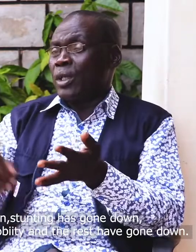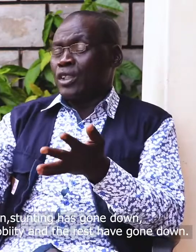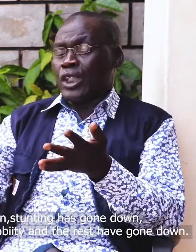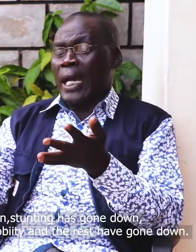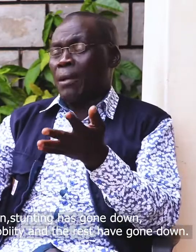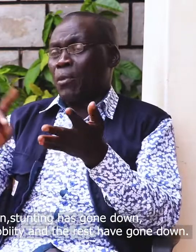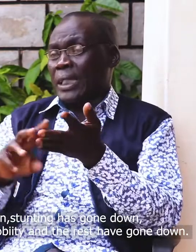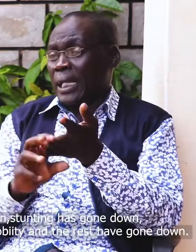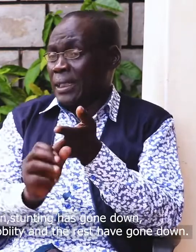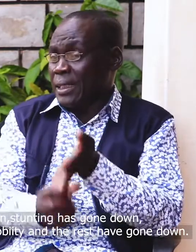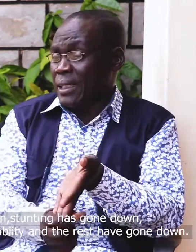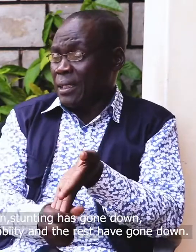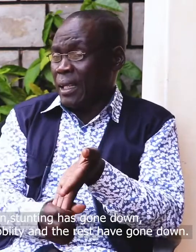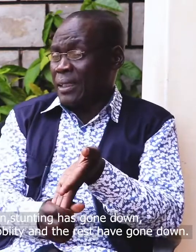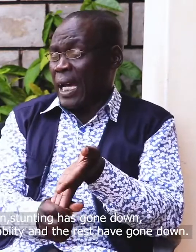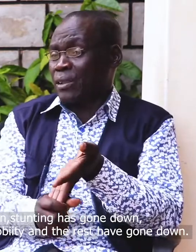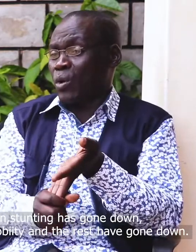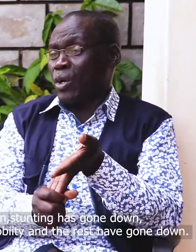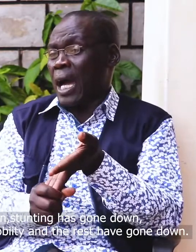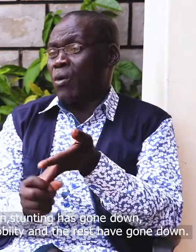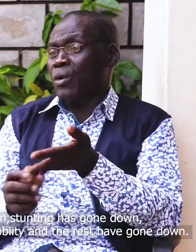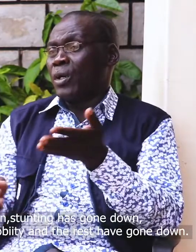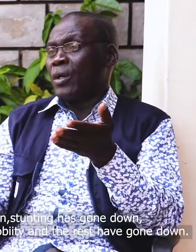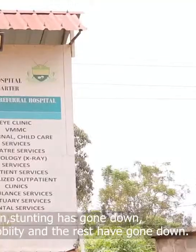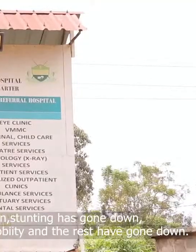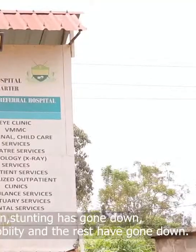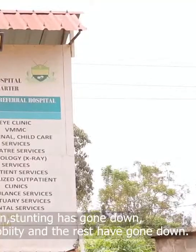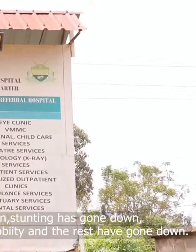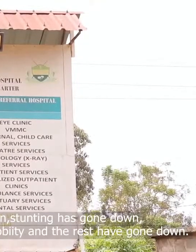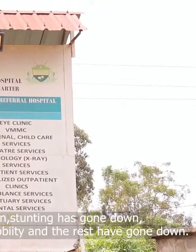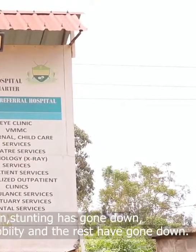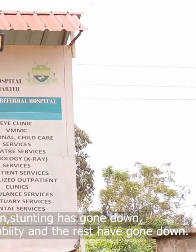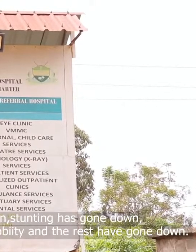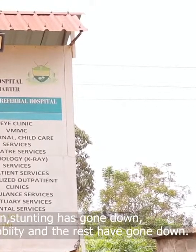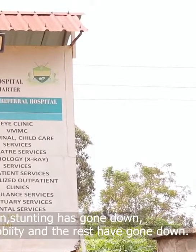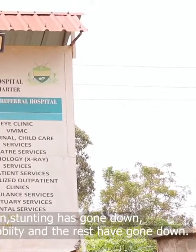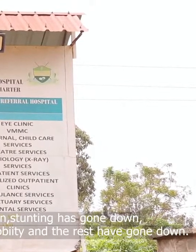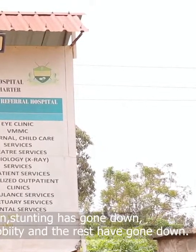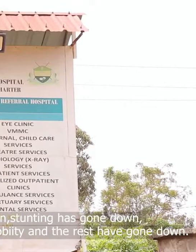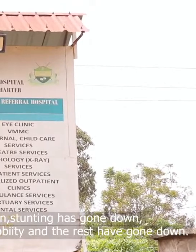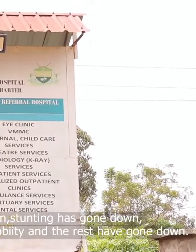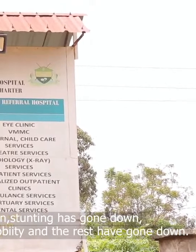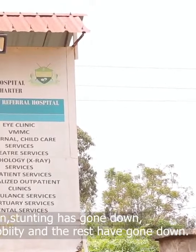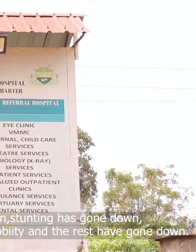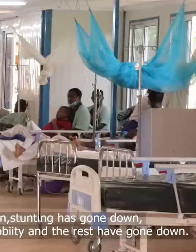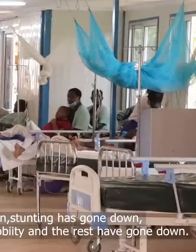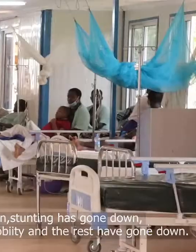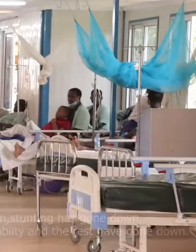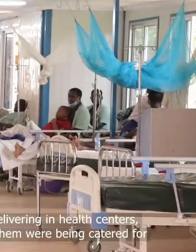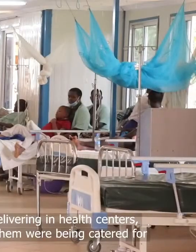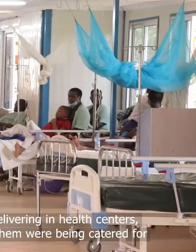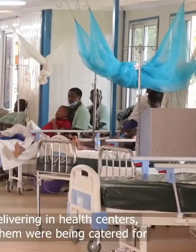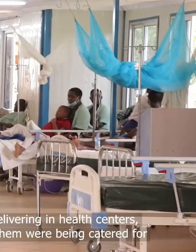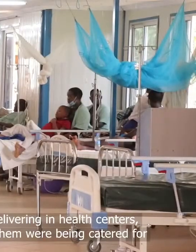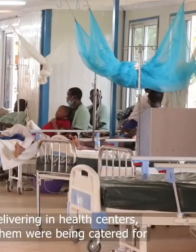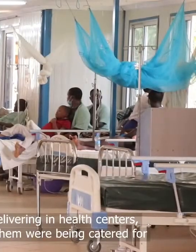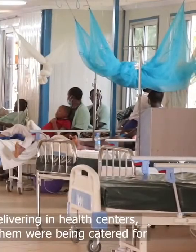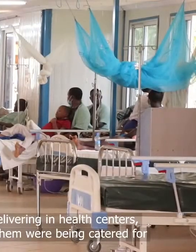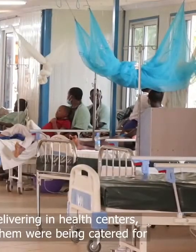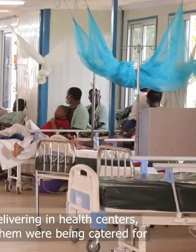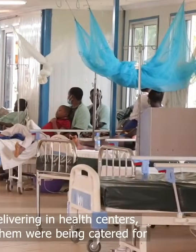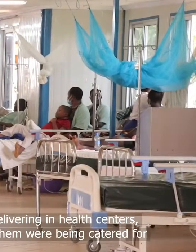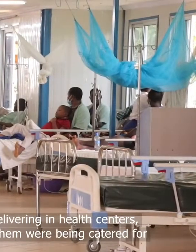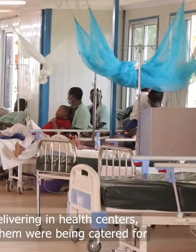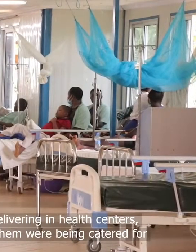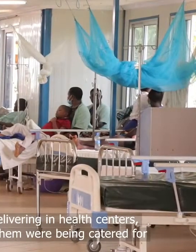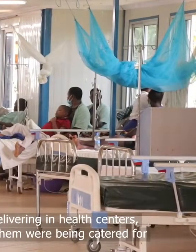down, child mortality rate has gone down, the issues like mobility and the rest have gone down. Right now, a